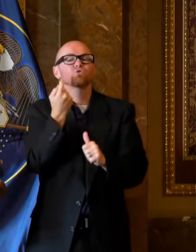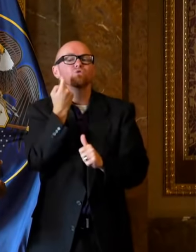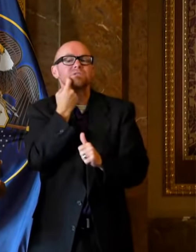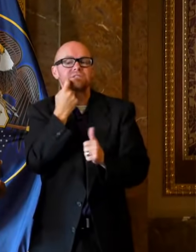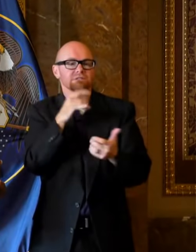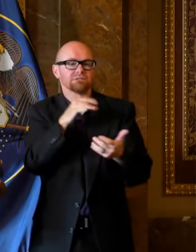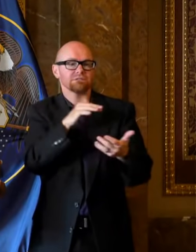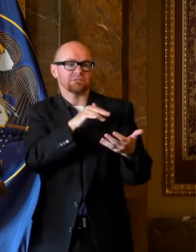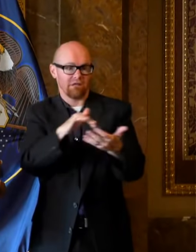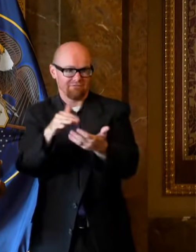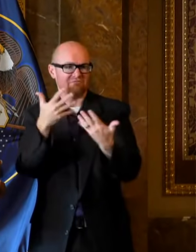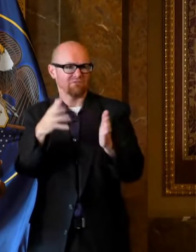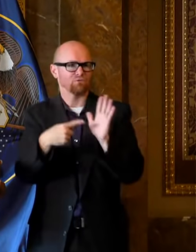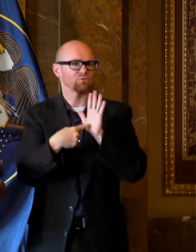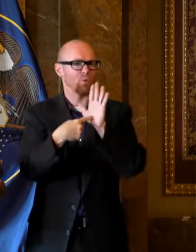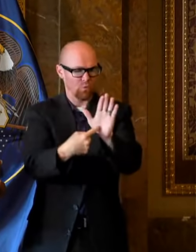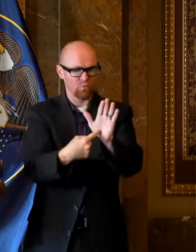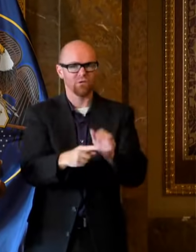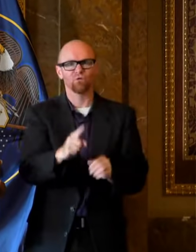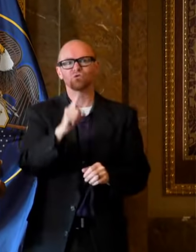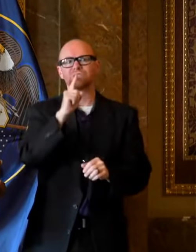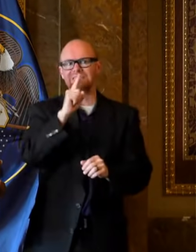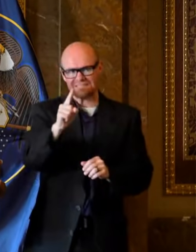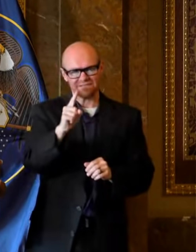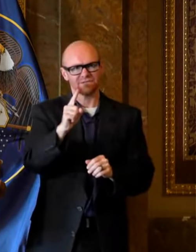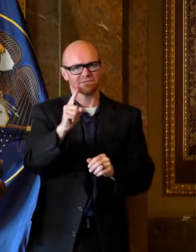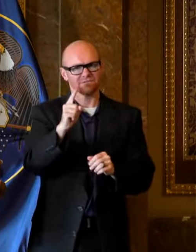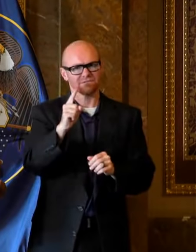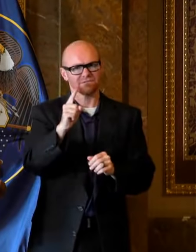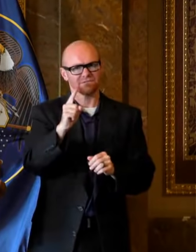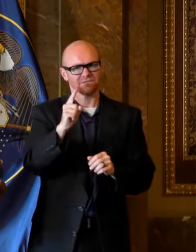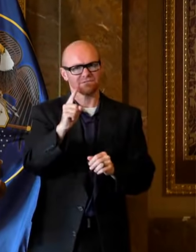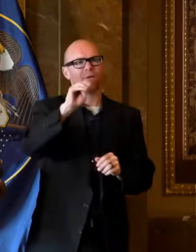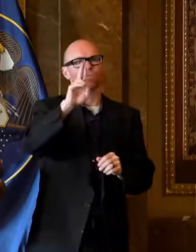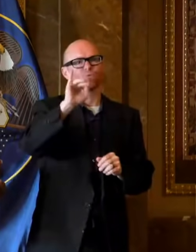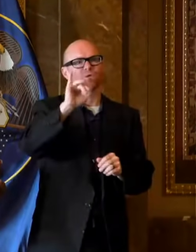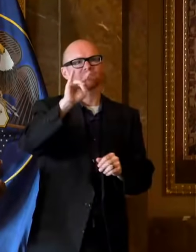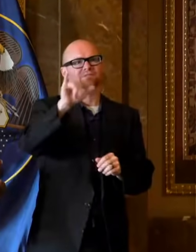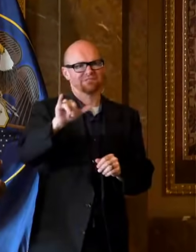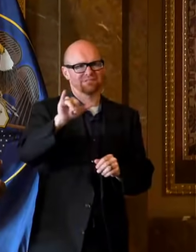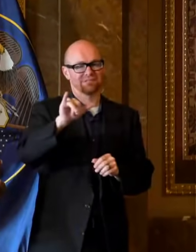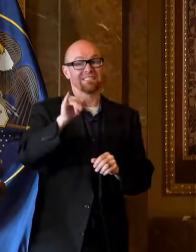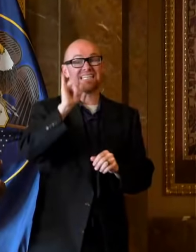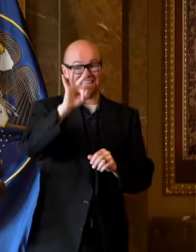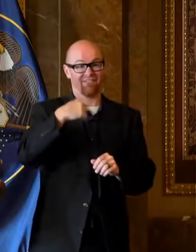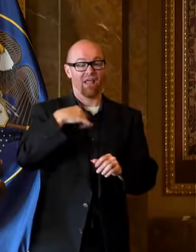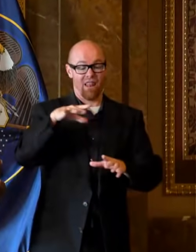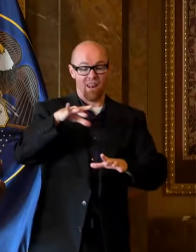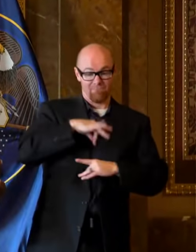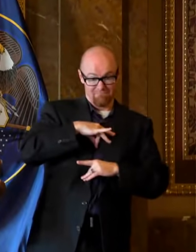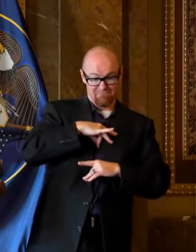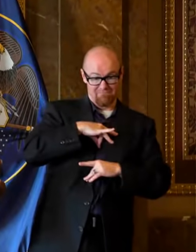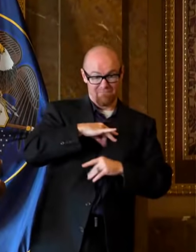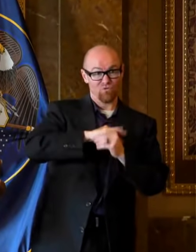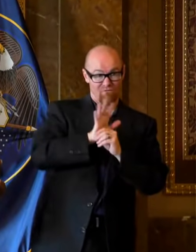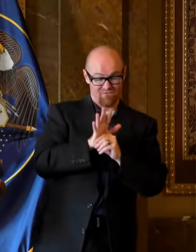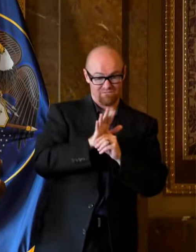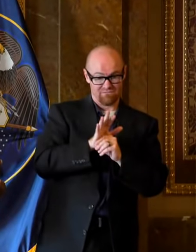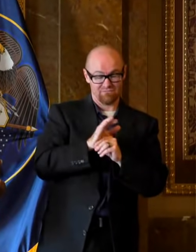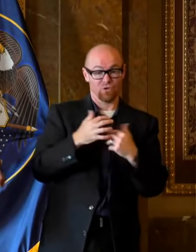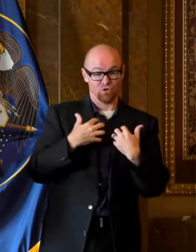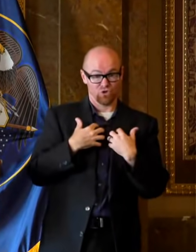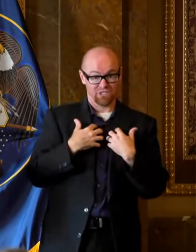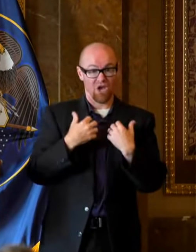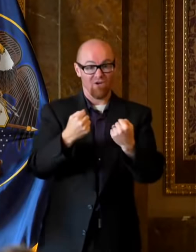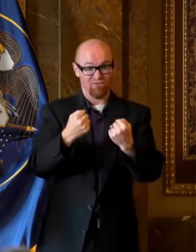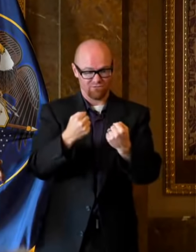shown that there is significant immunity that is conferred from actually having the virus, right? And